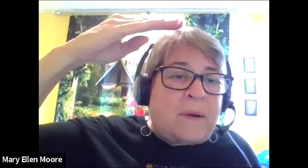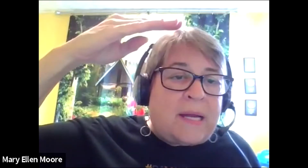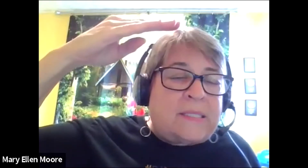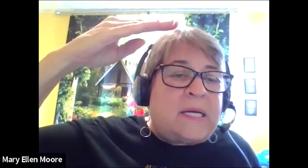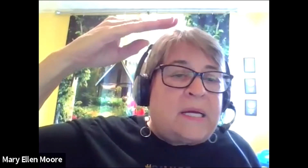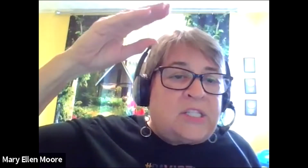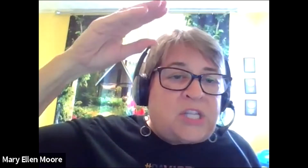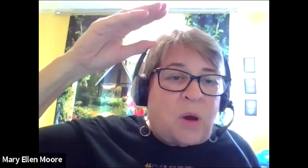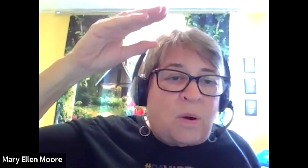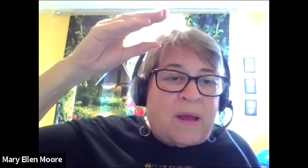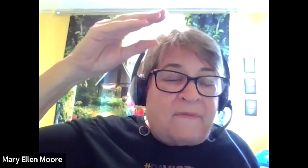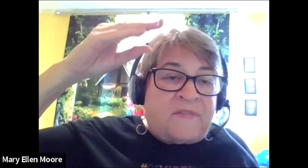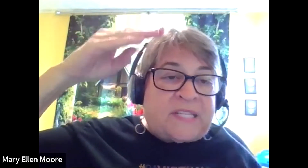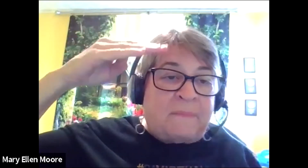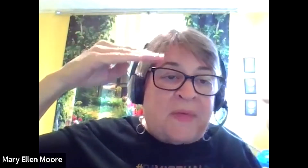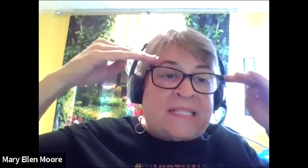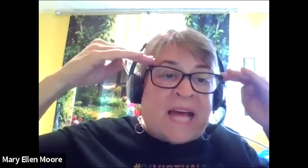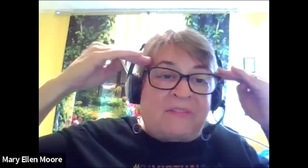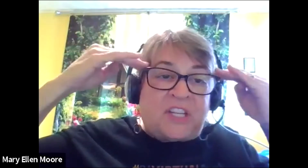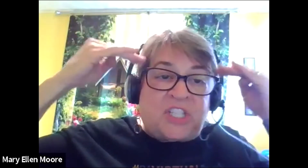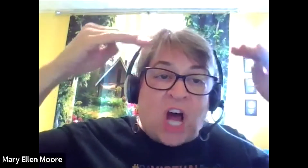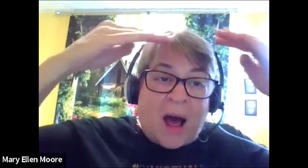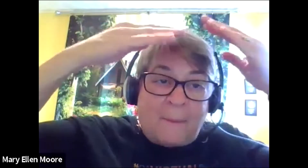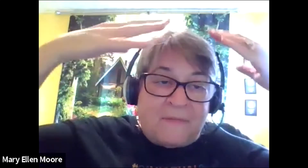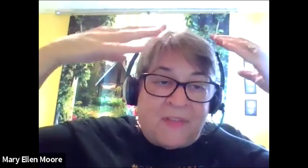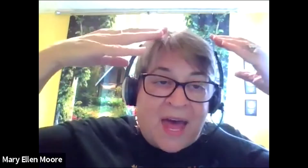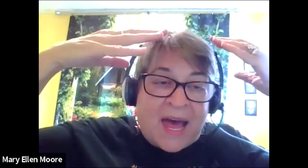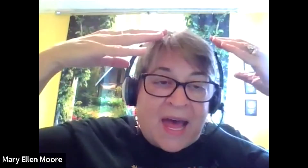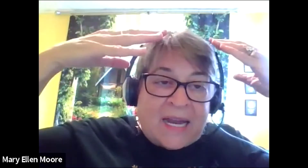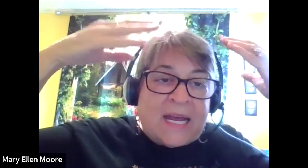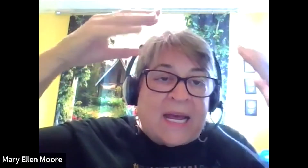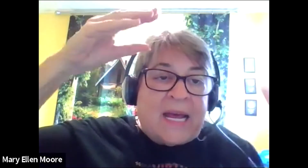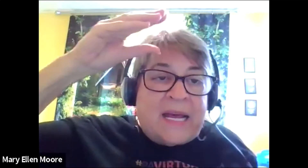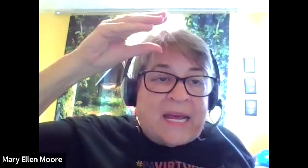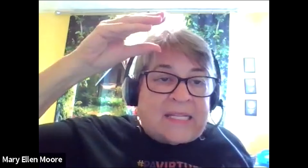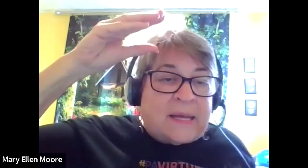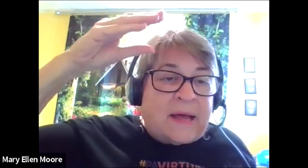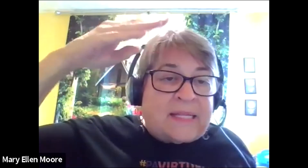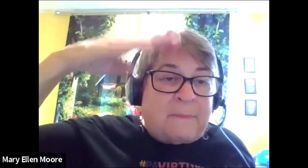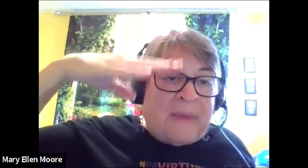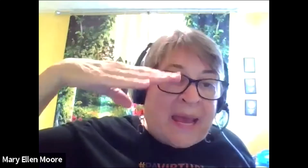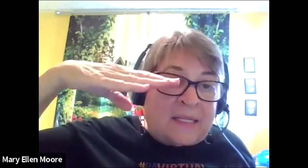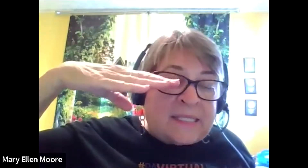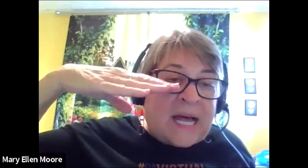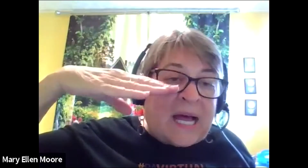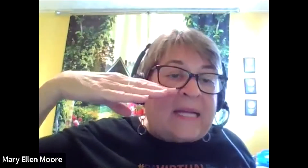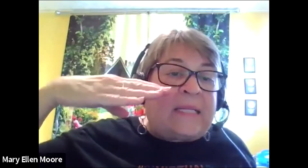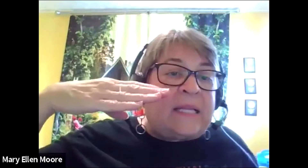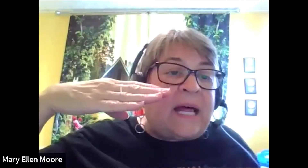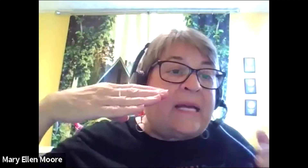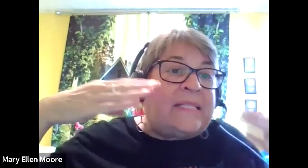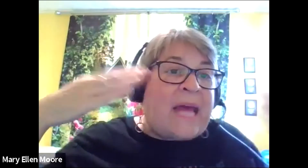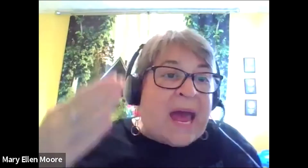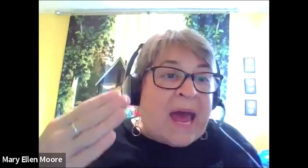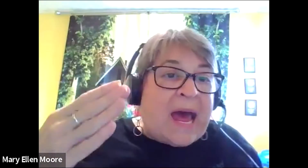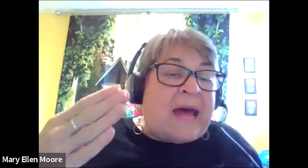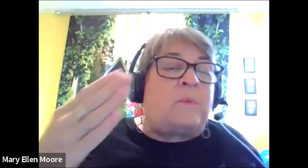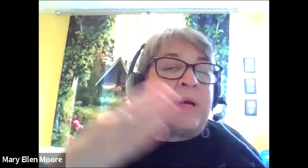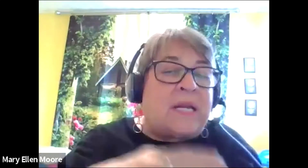right. So if something's at the top of the head, it's a male sign like dad. We're going to get